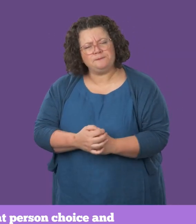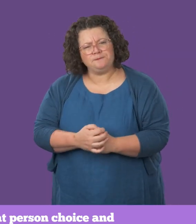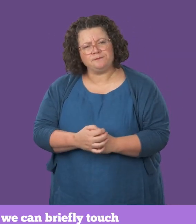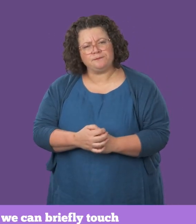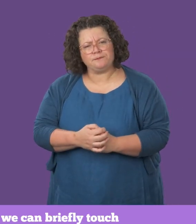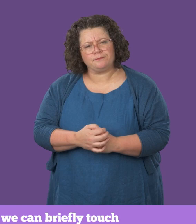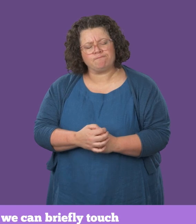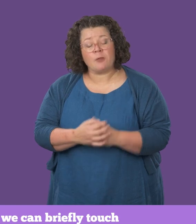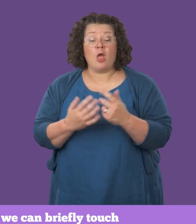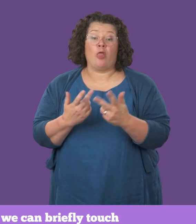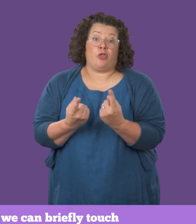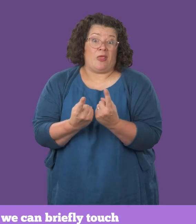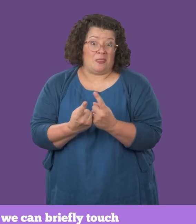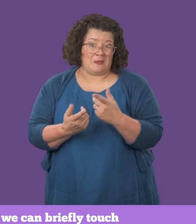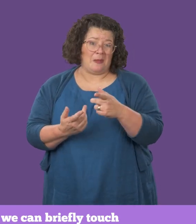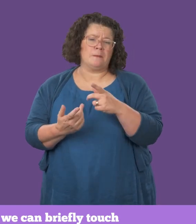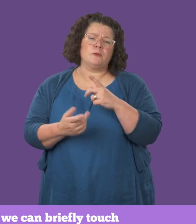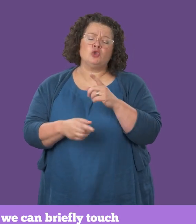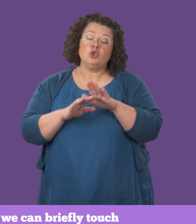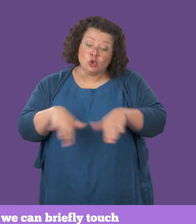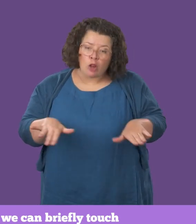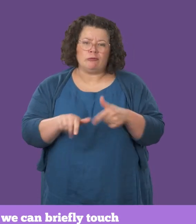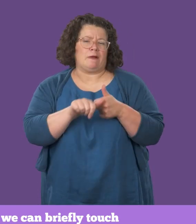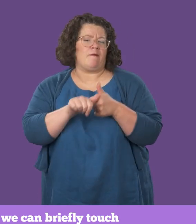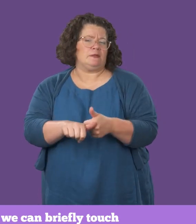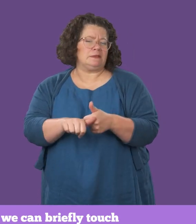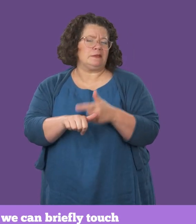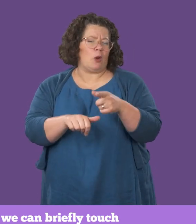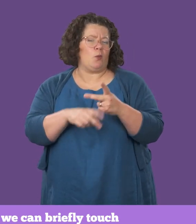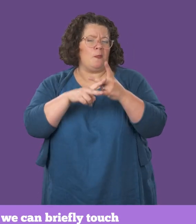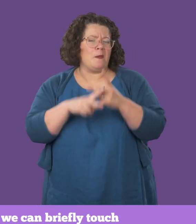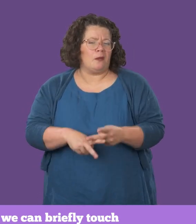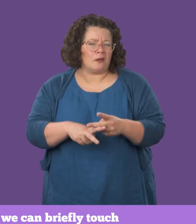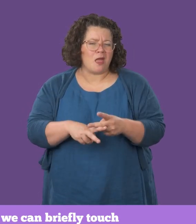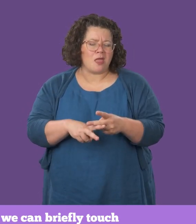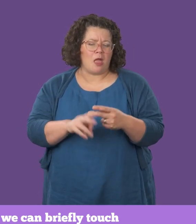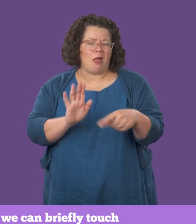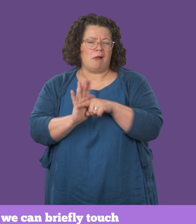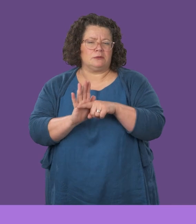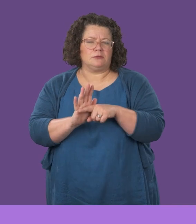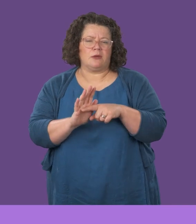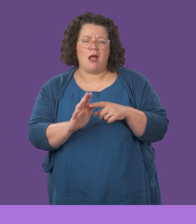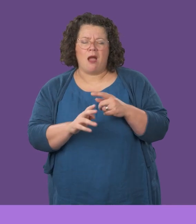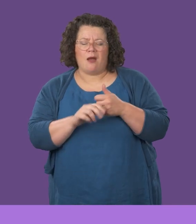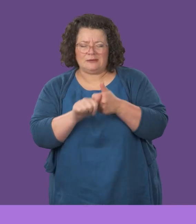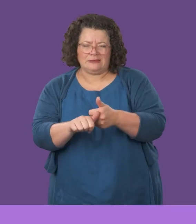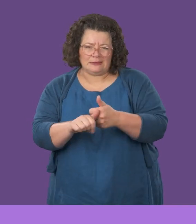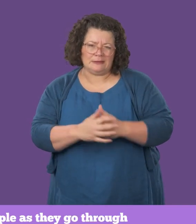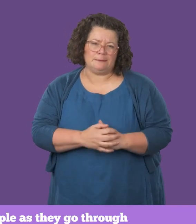The other crossover that we can briefly touch upon is that of children's advocacy with Care Act advocacy.